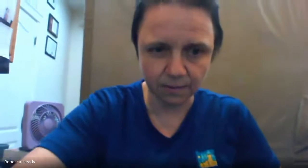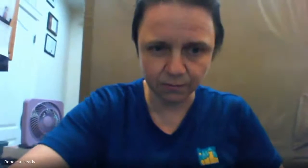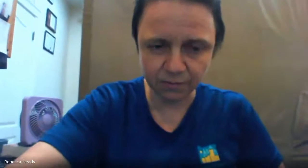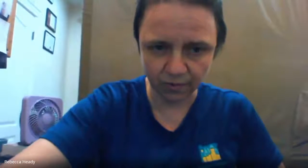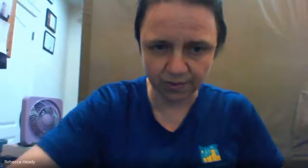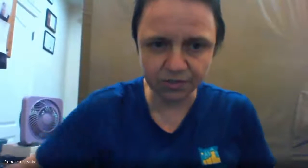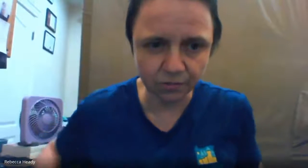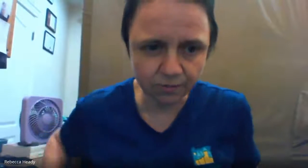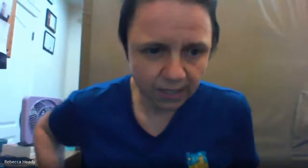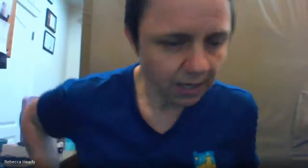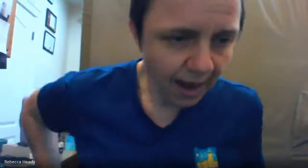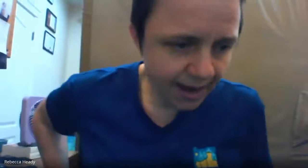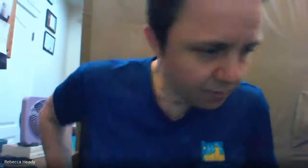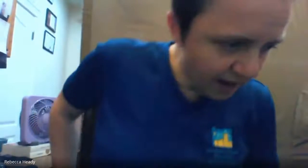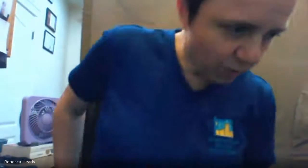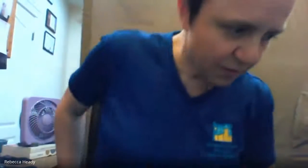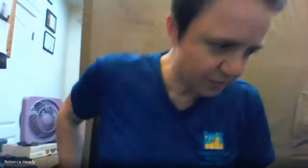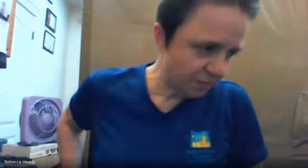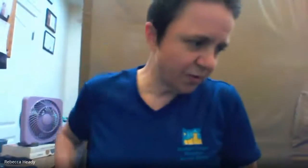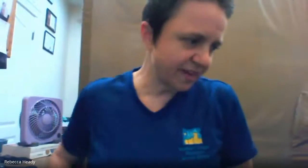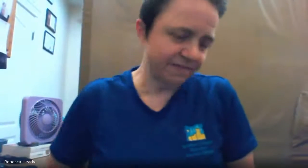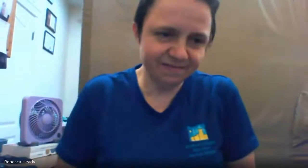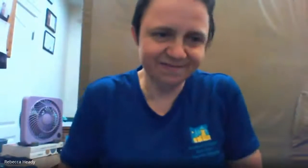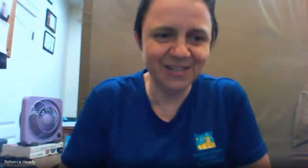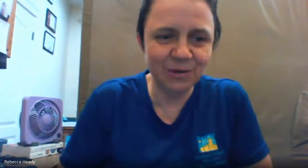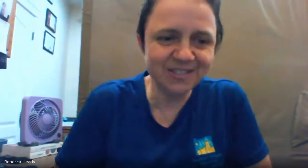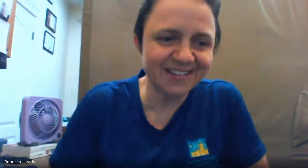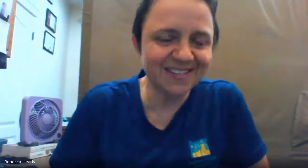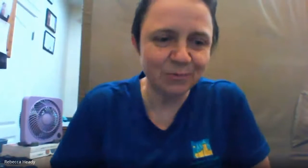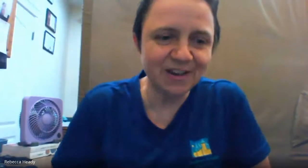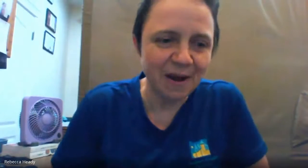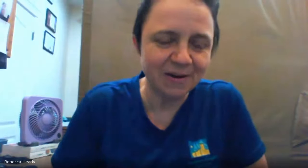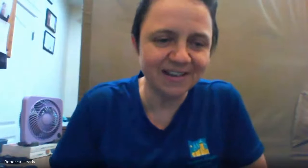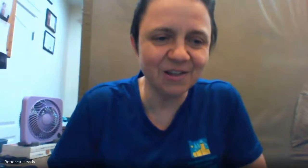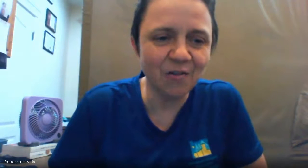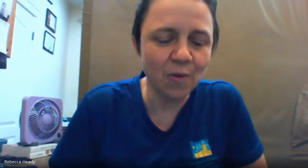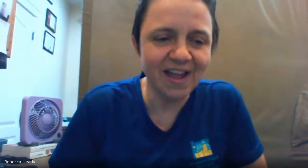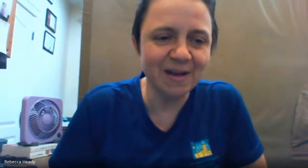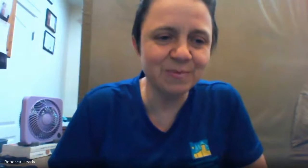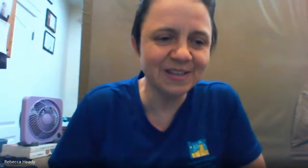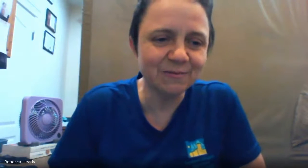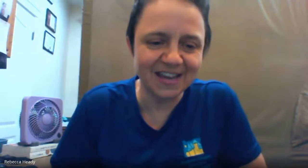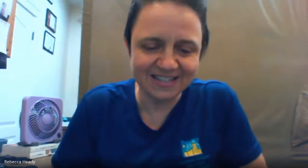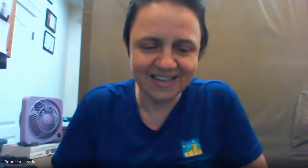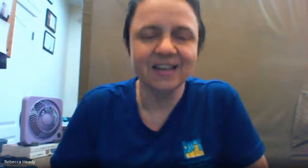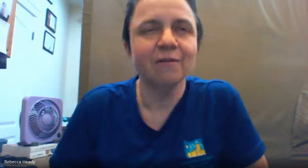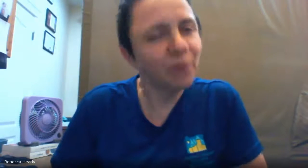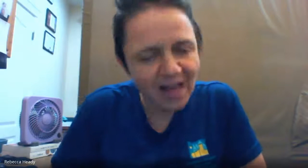and spoken English. I am not one of those people that, is like, deaf power and ASL all the way. I believe that